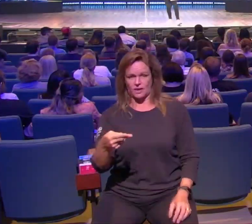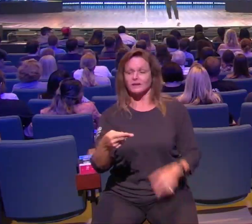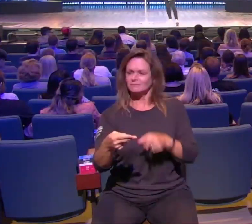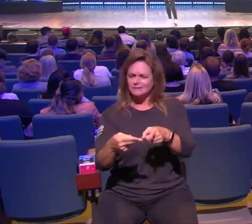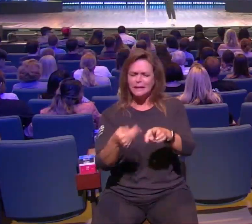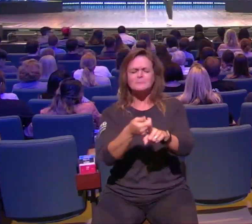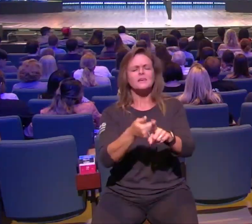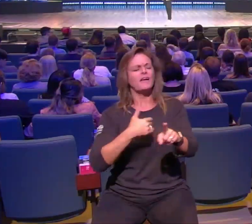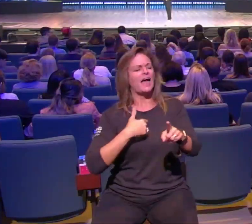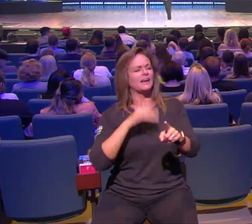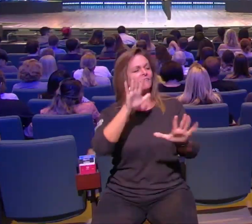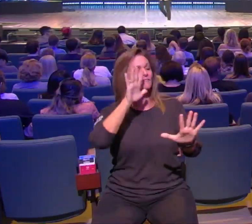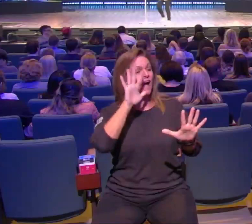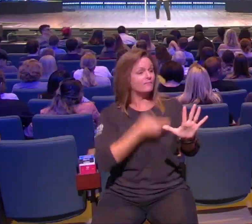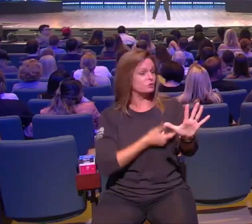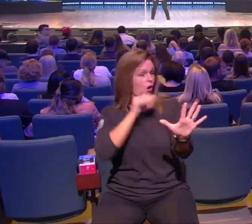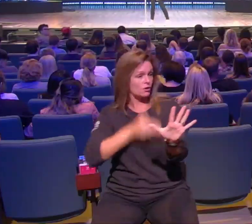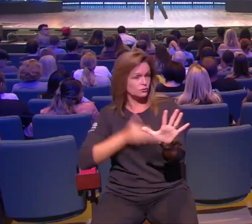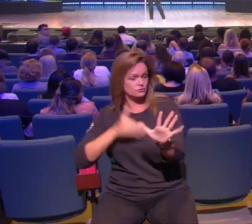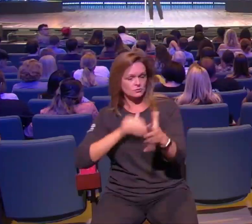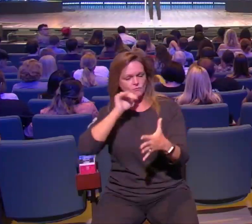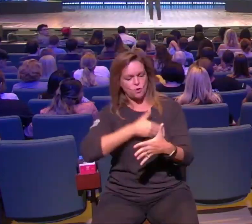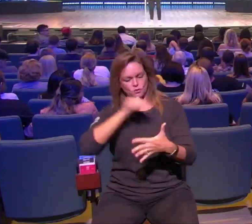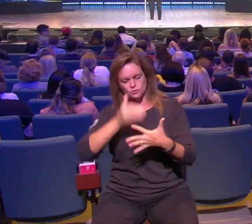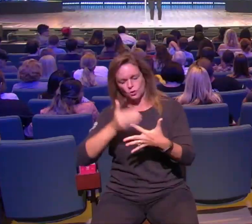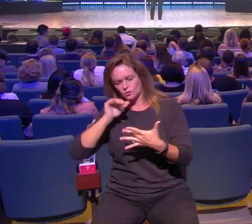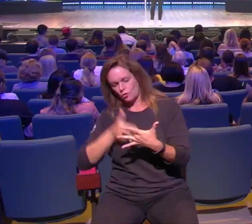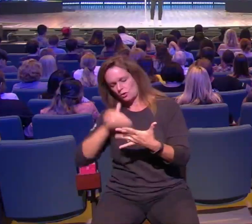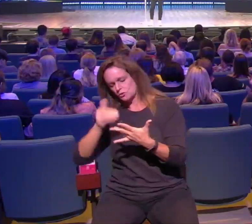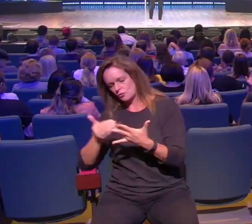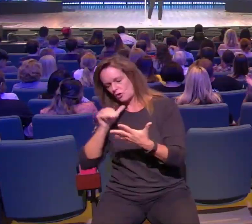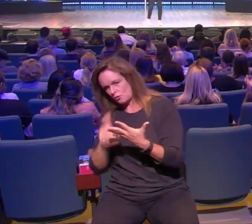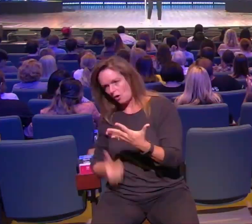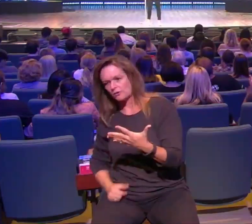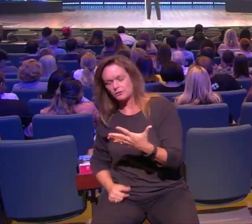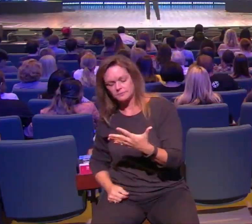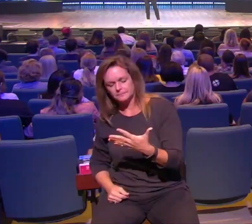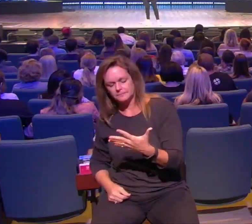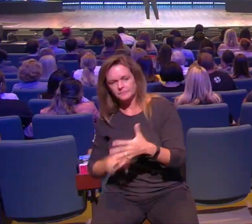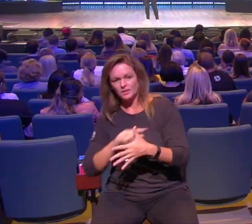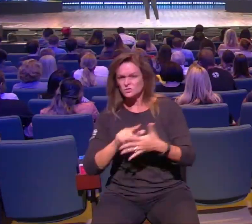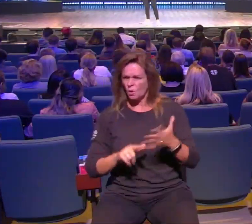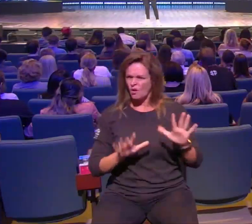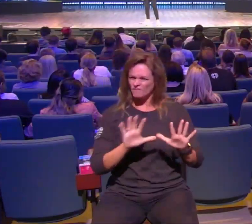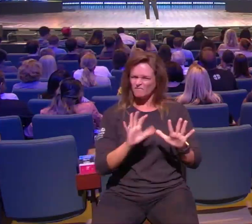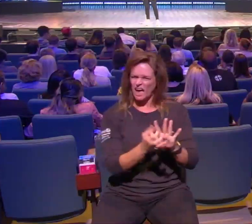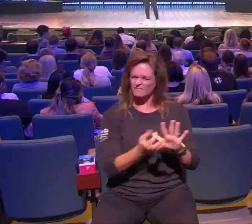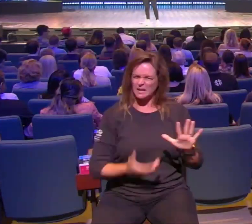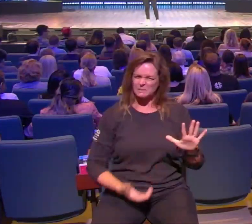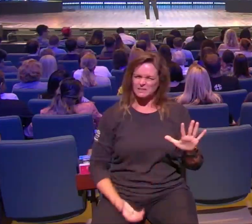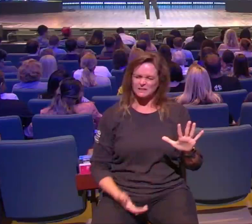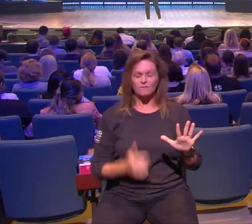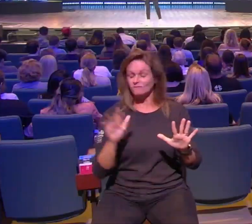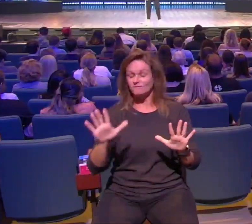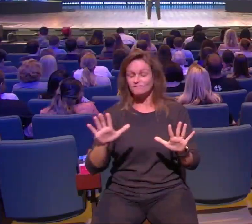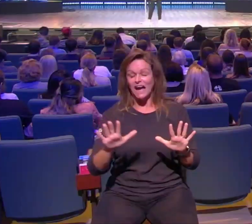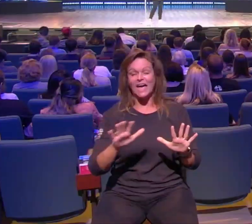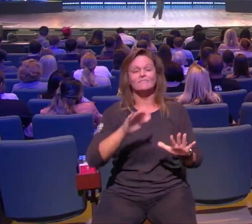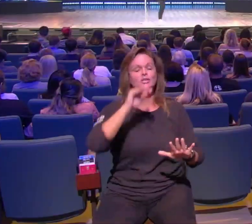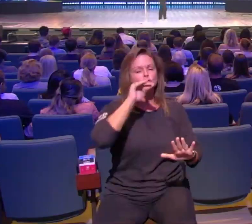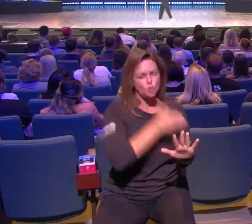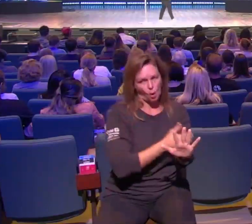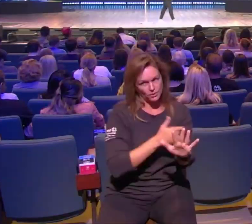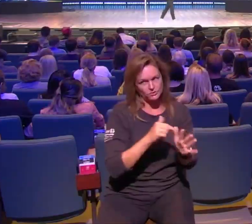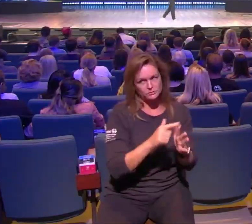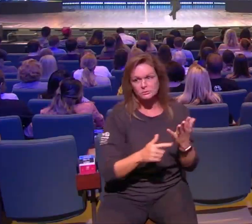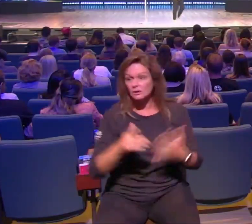this passage last year at Sisterhood Nights. But I'm telling you, there is so much that I didn't even get to in that one night, and I'm so